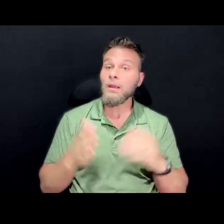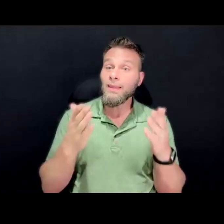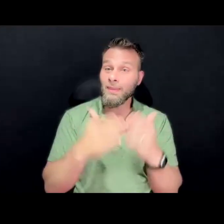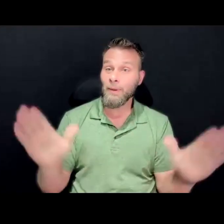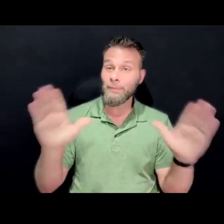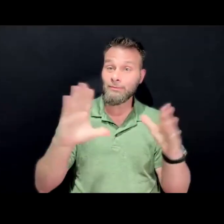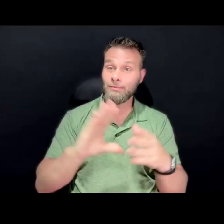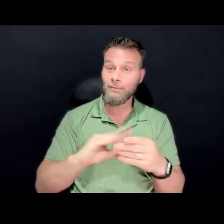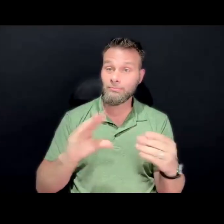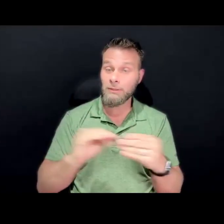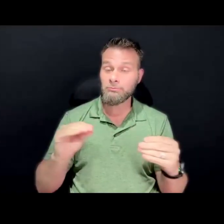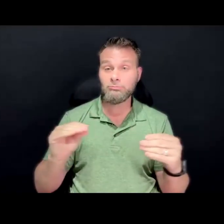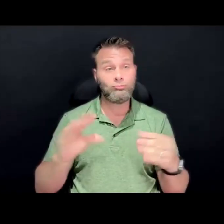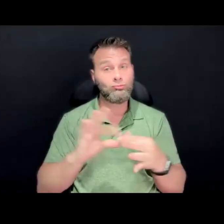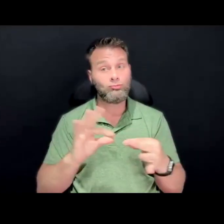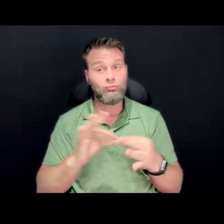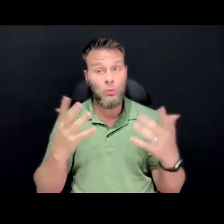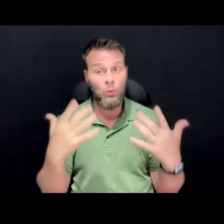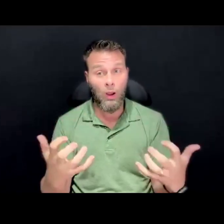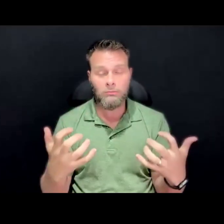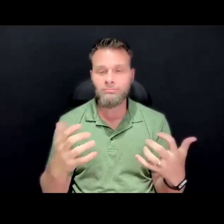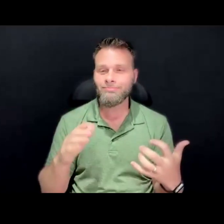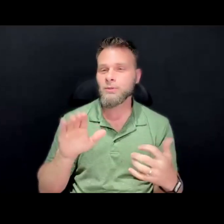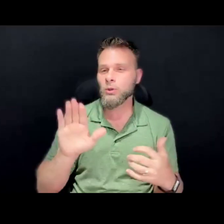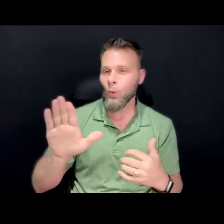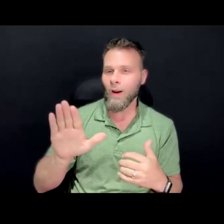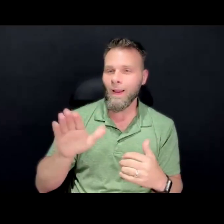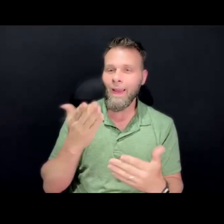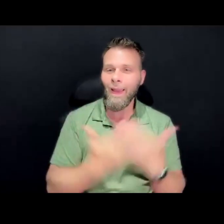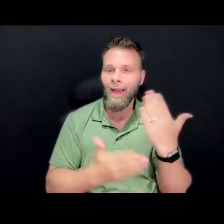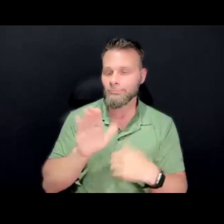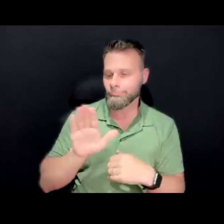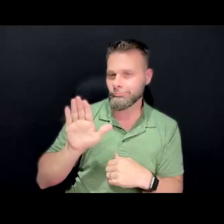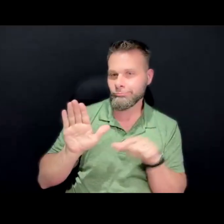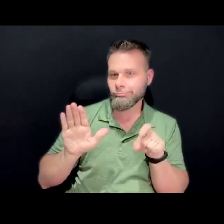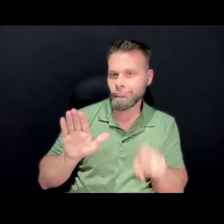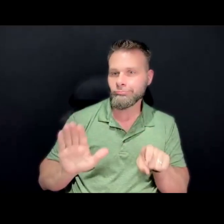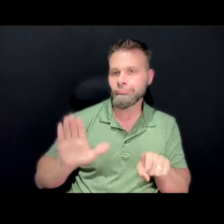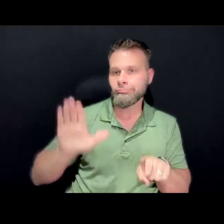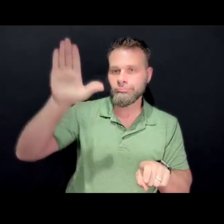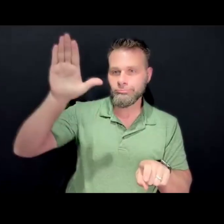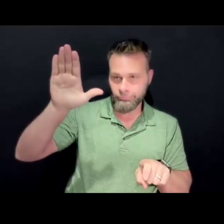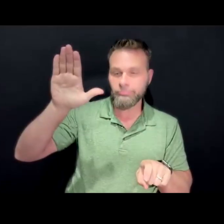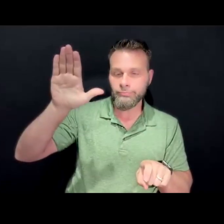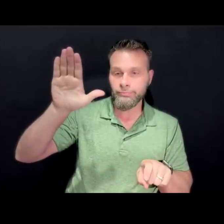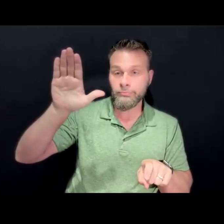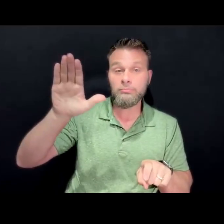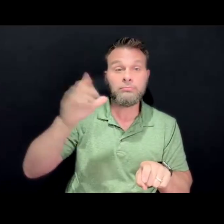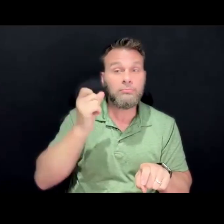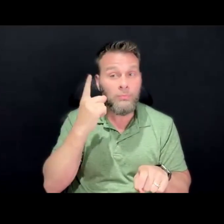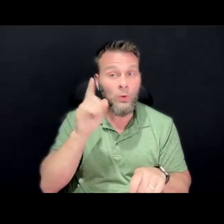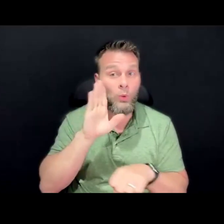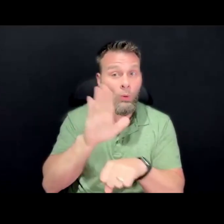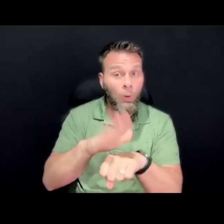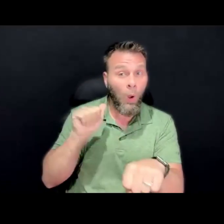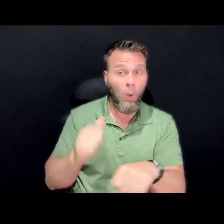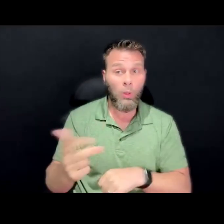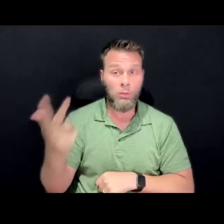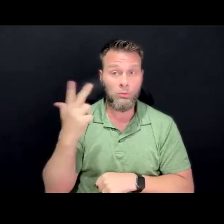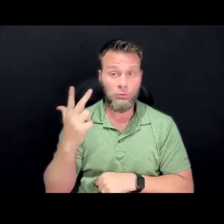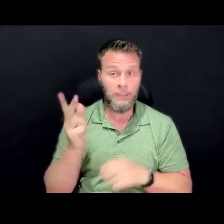portion of tonight's meeting. When that time comes, we will call 3 community members at a